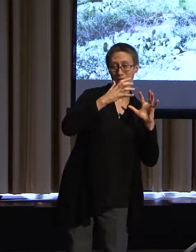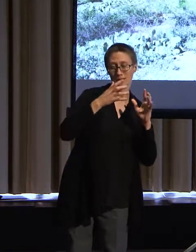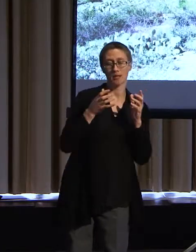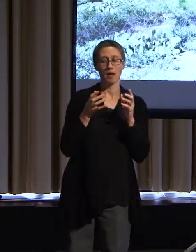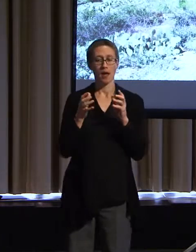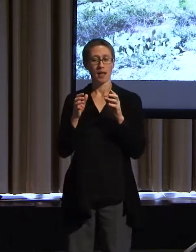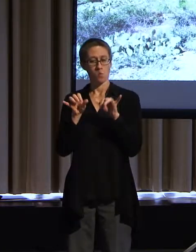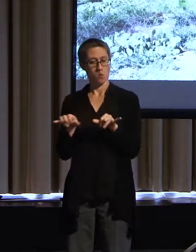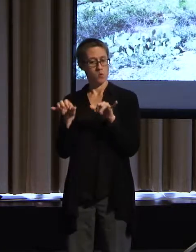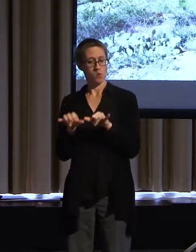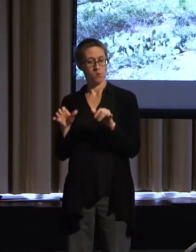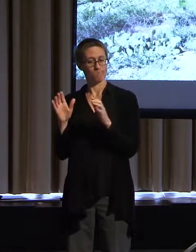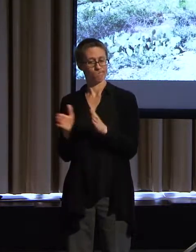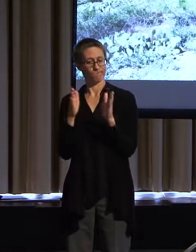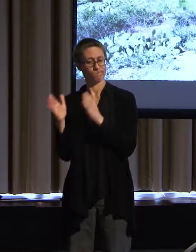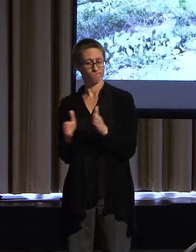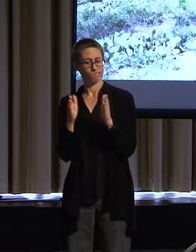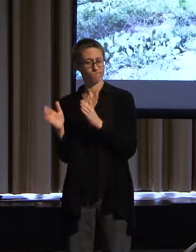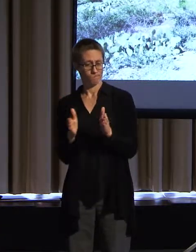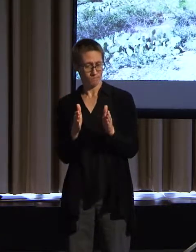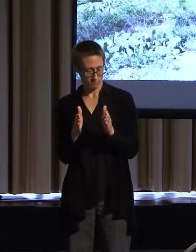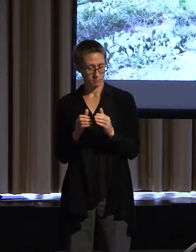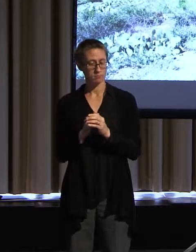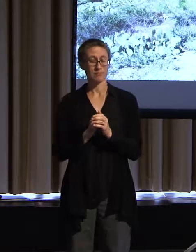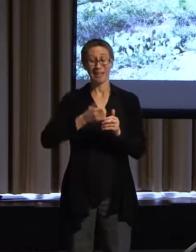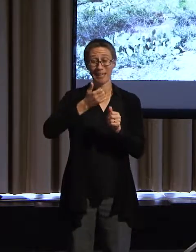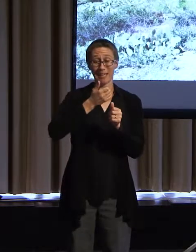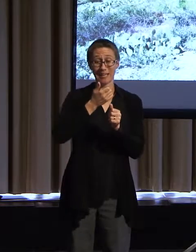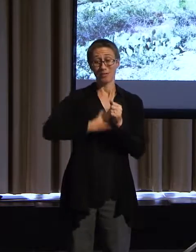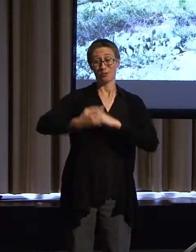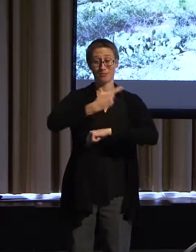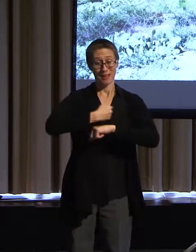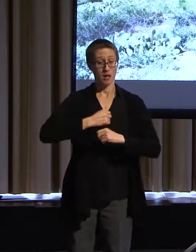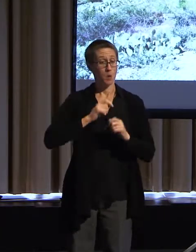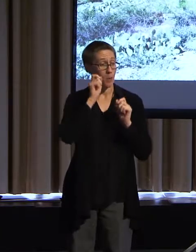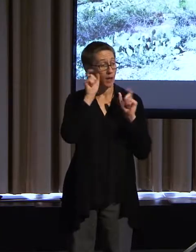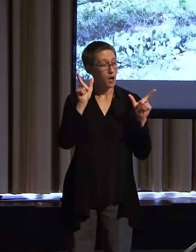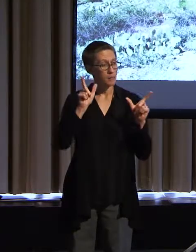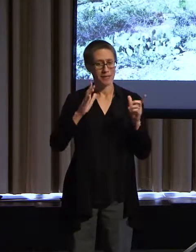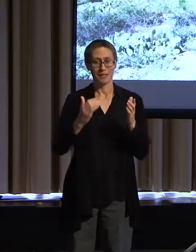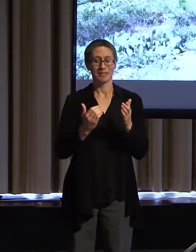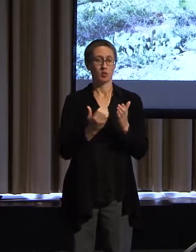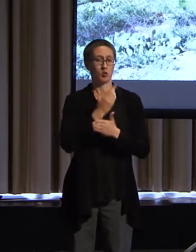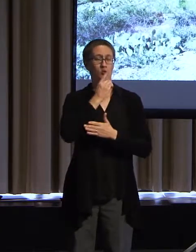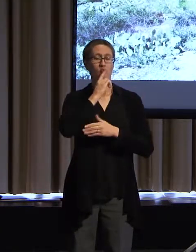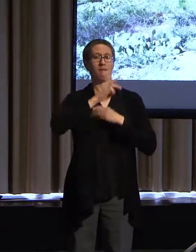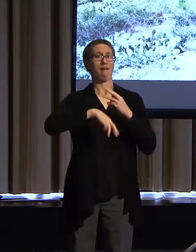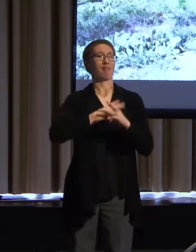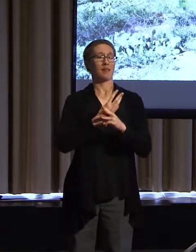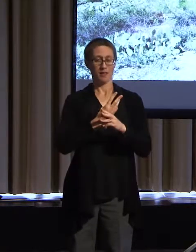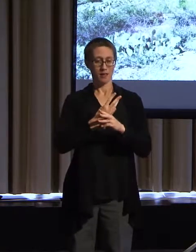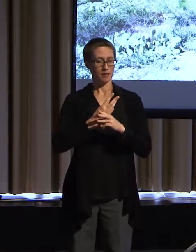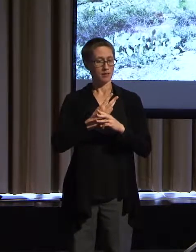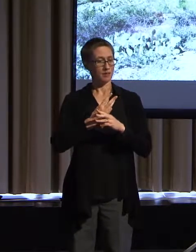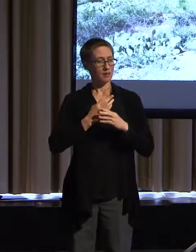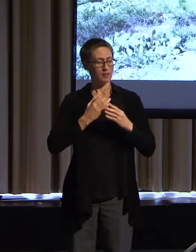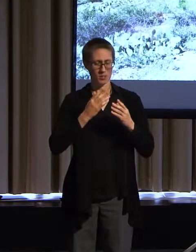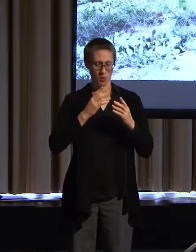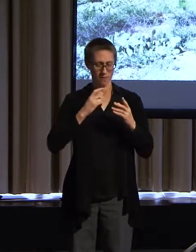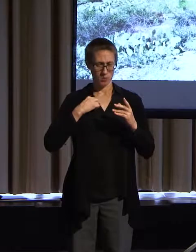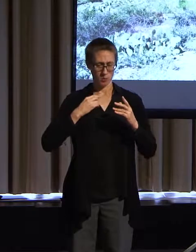a new body reality, a reality of planning and adapting and planning.